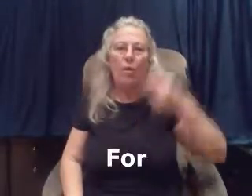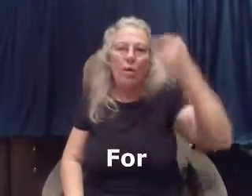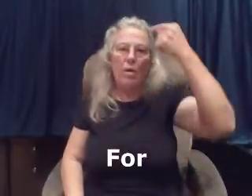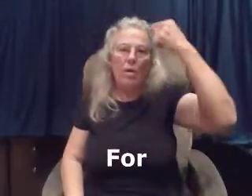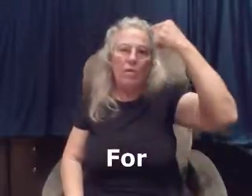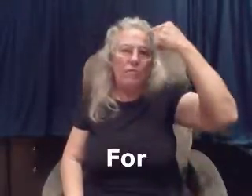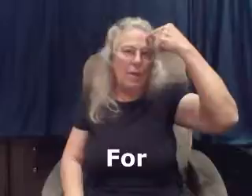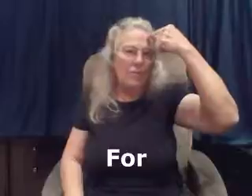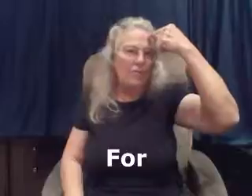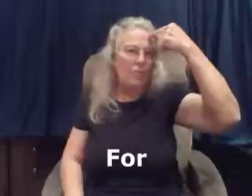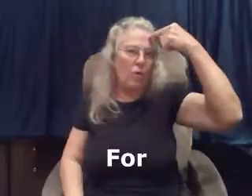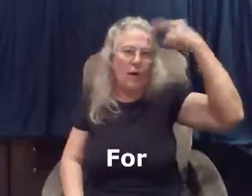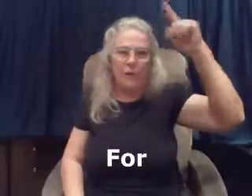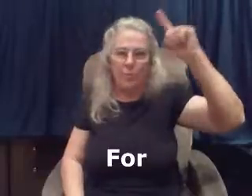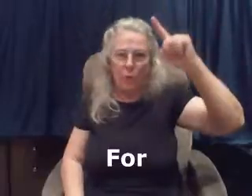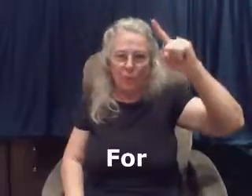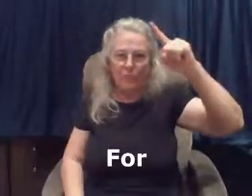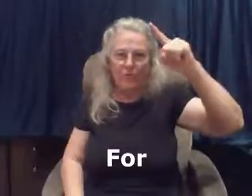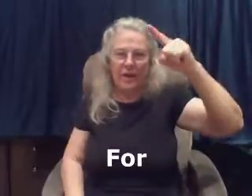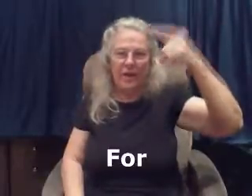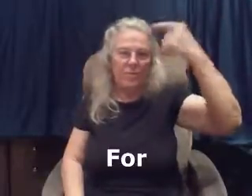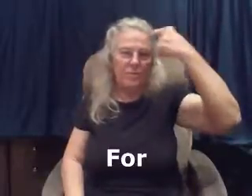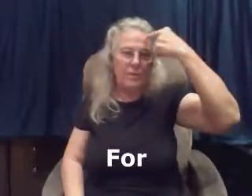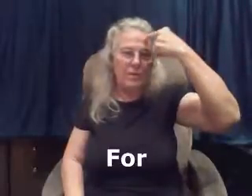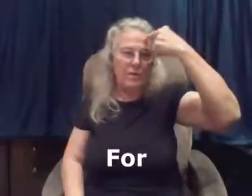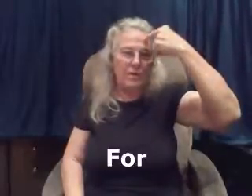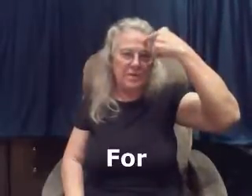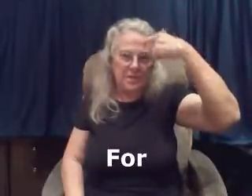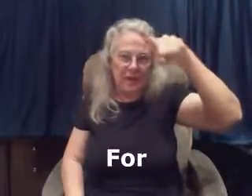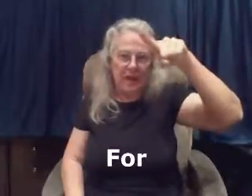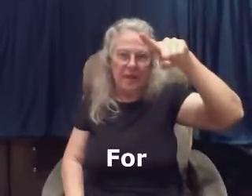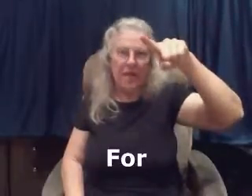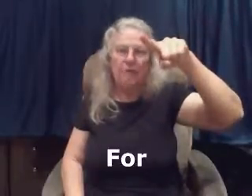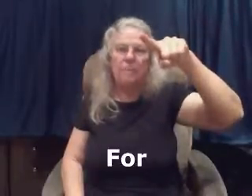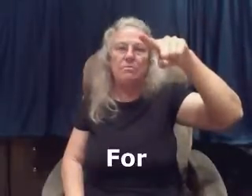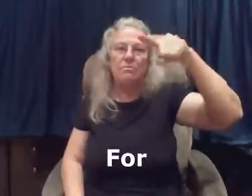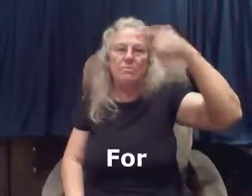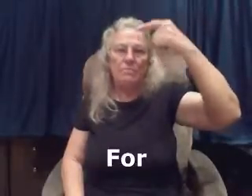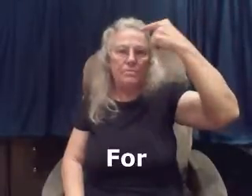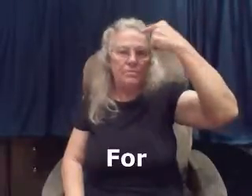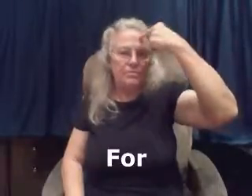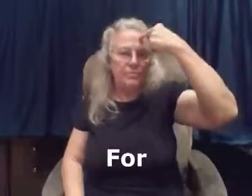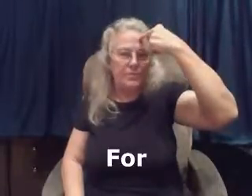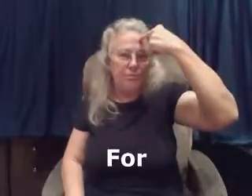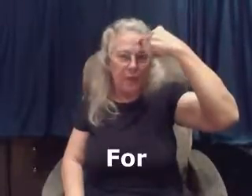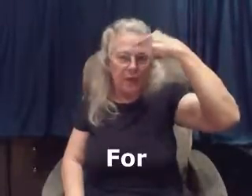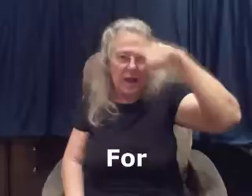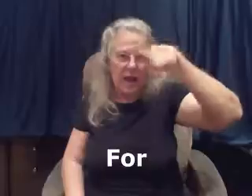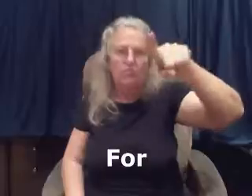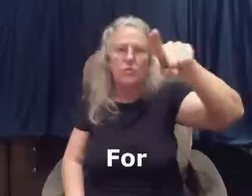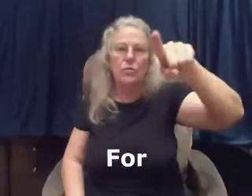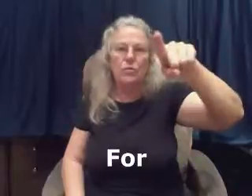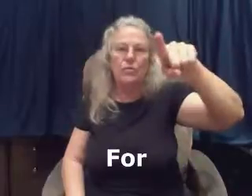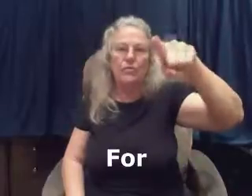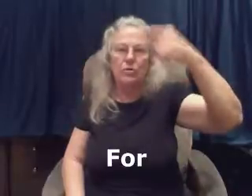4, from the forehead, pointer finger. Take it and bring it out toward the